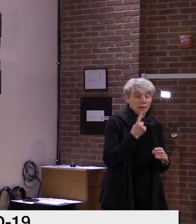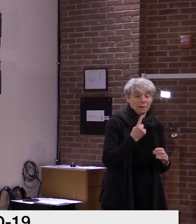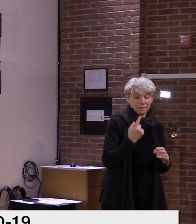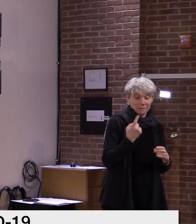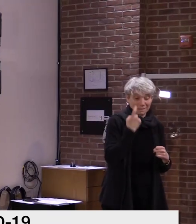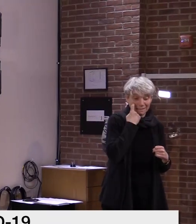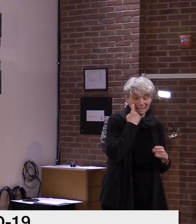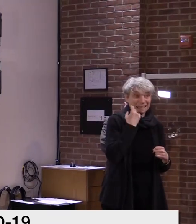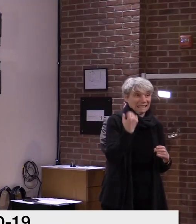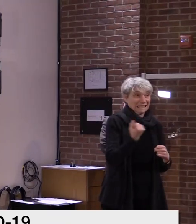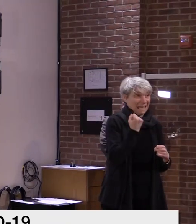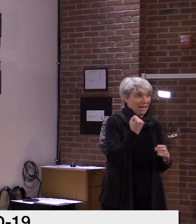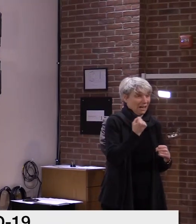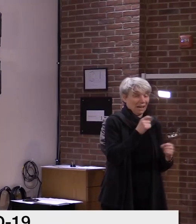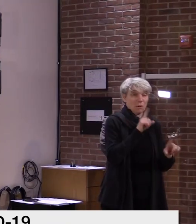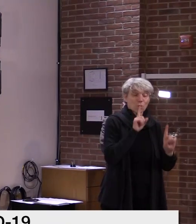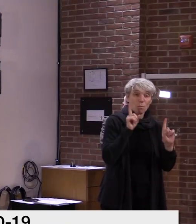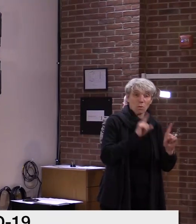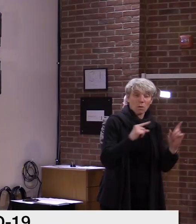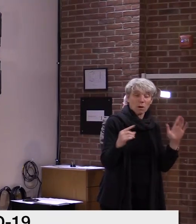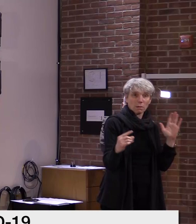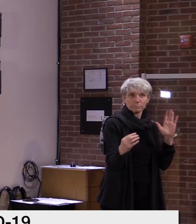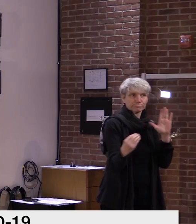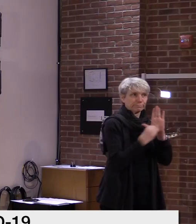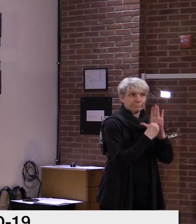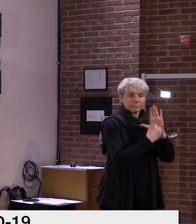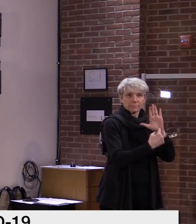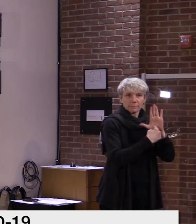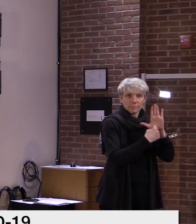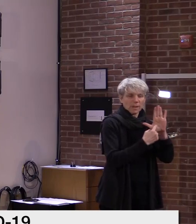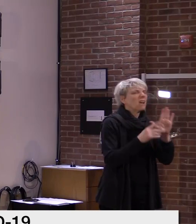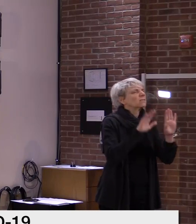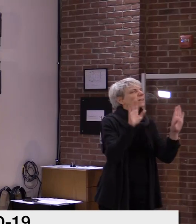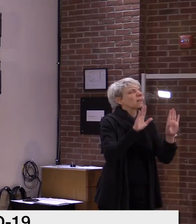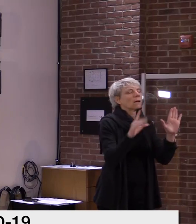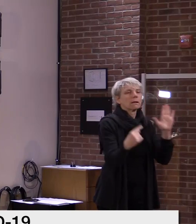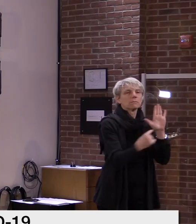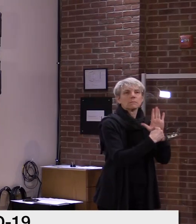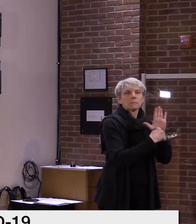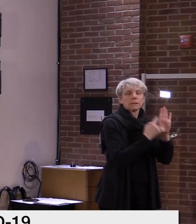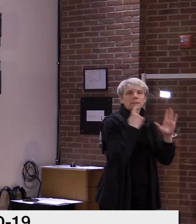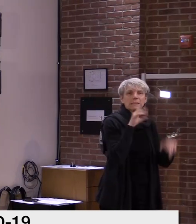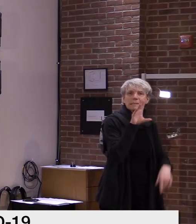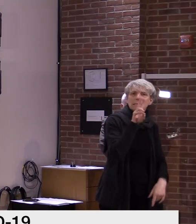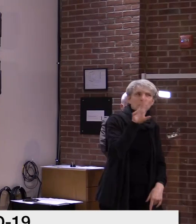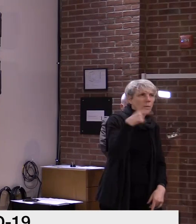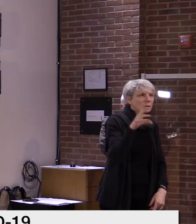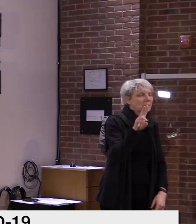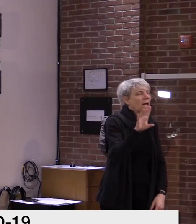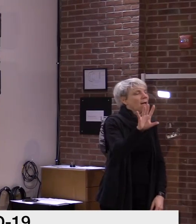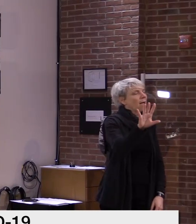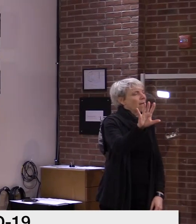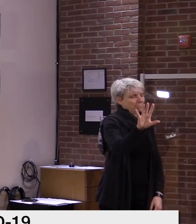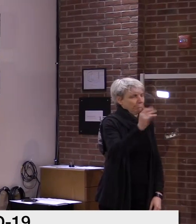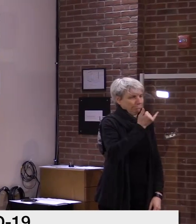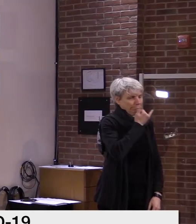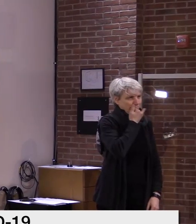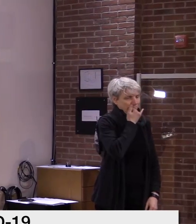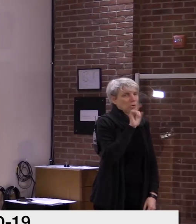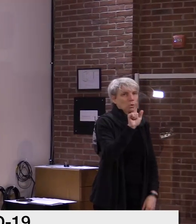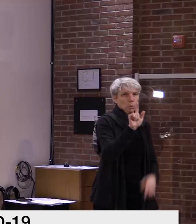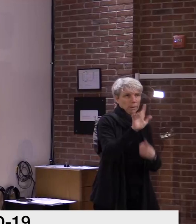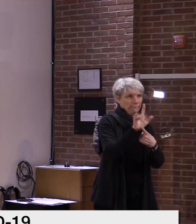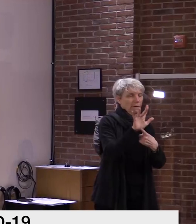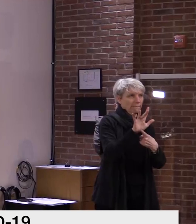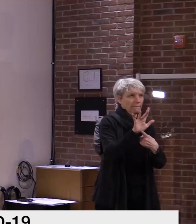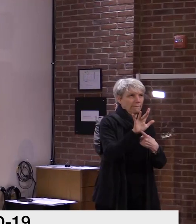case count, which was originally reported on Sunday as 6 cases, has now been revised to